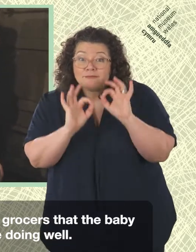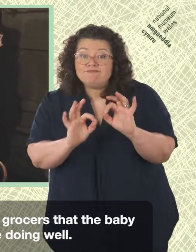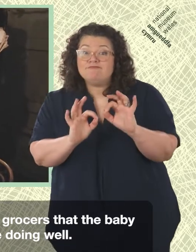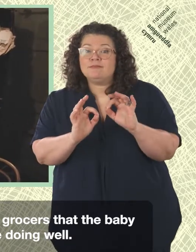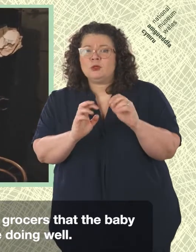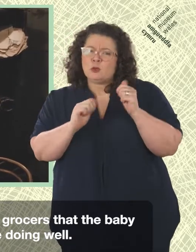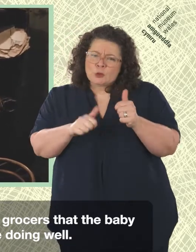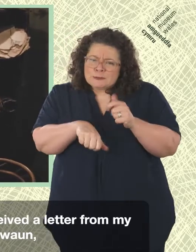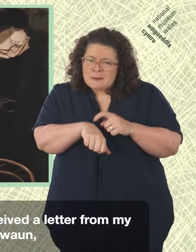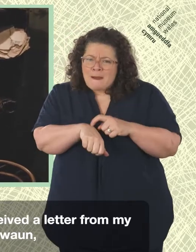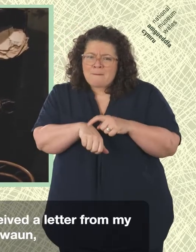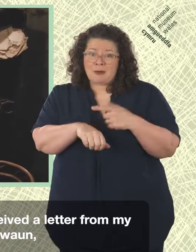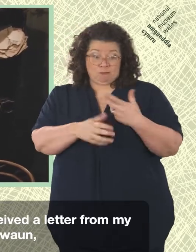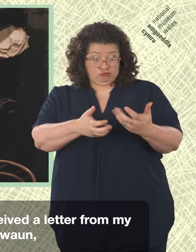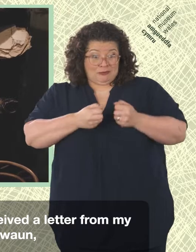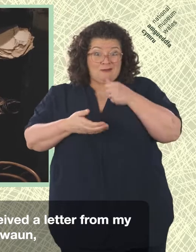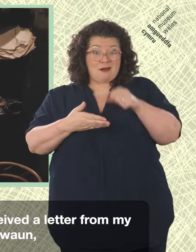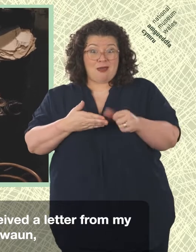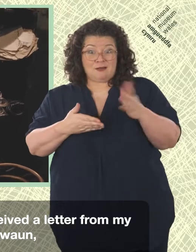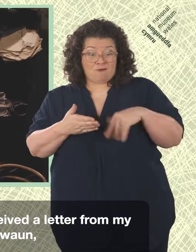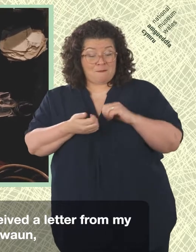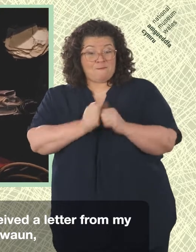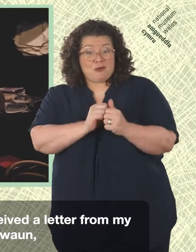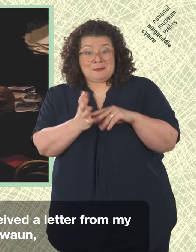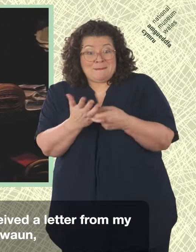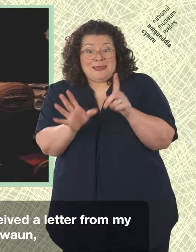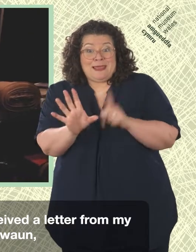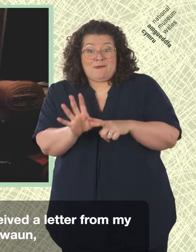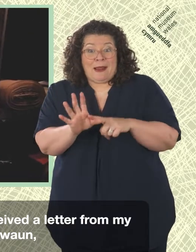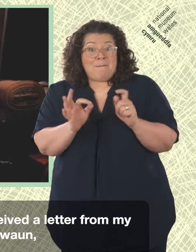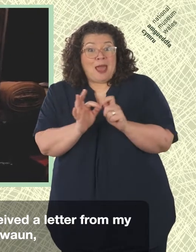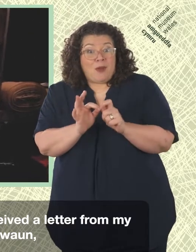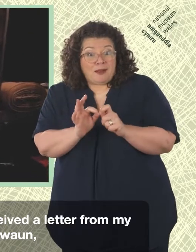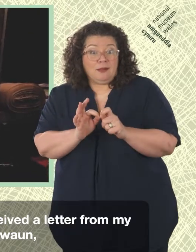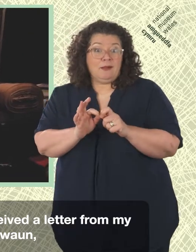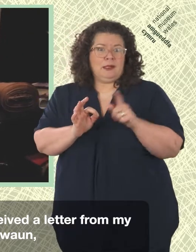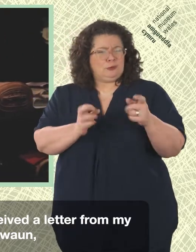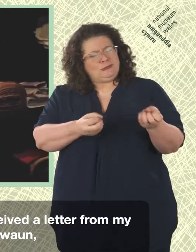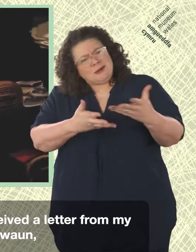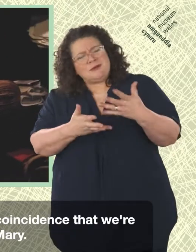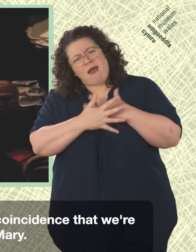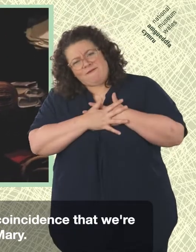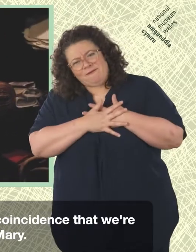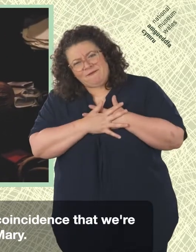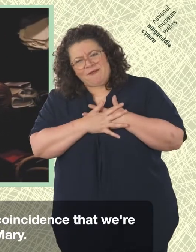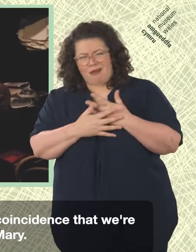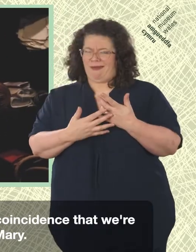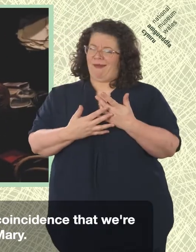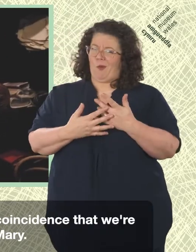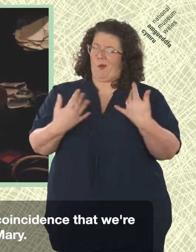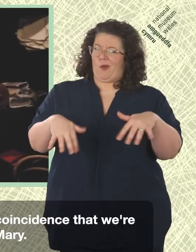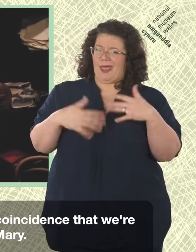well. And what good timing. I've just received a letter from my friend Mary in Blaenwaun, and she sends her